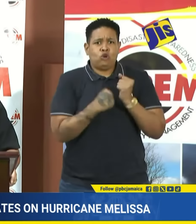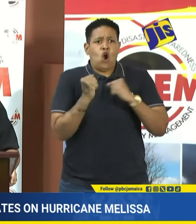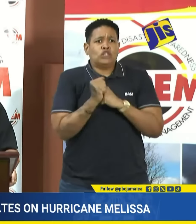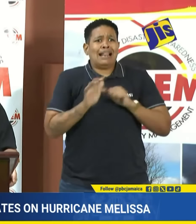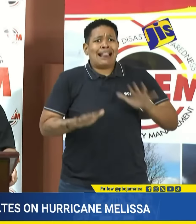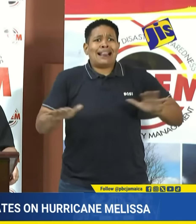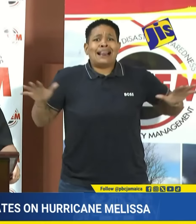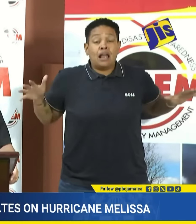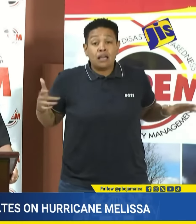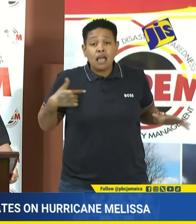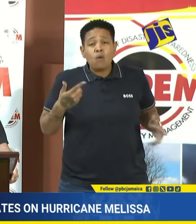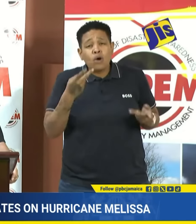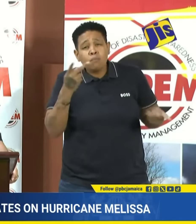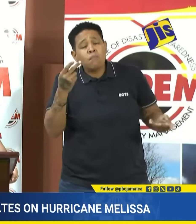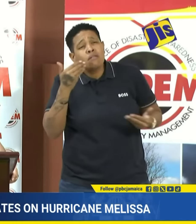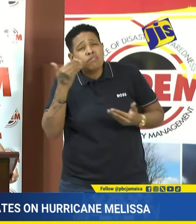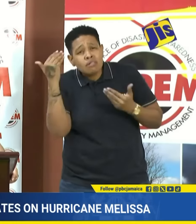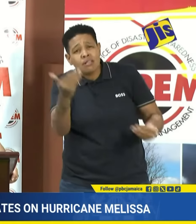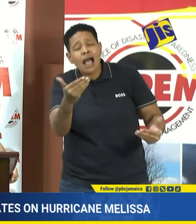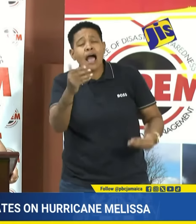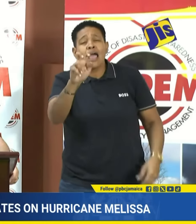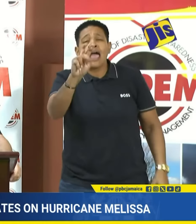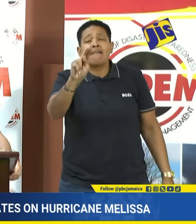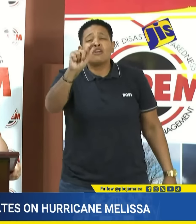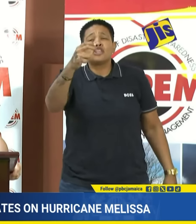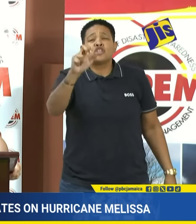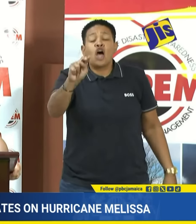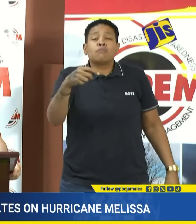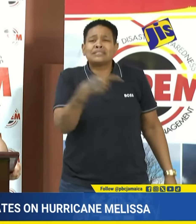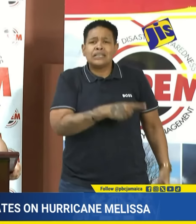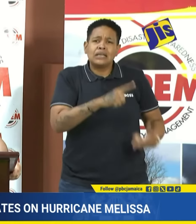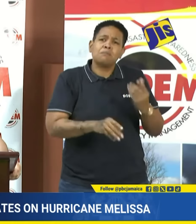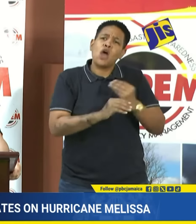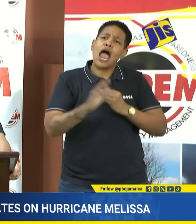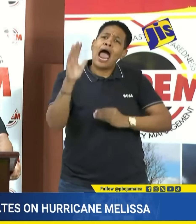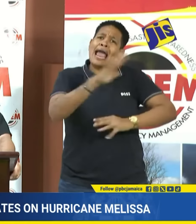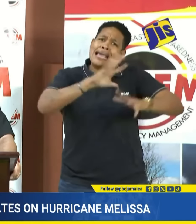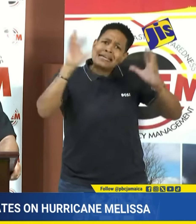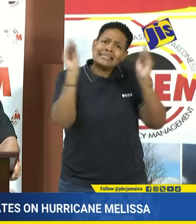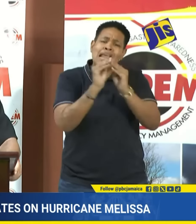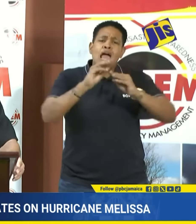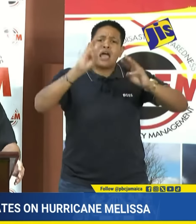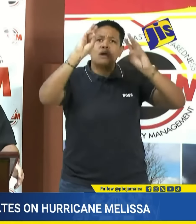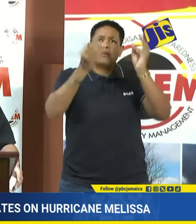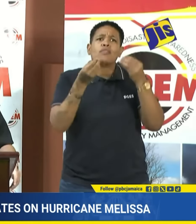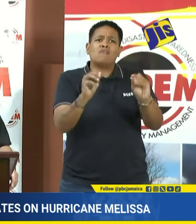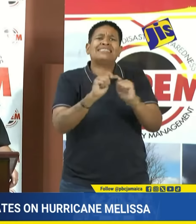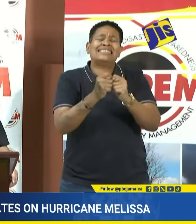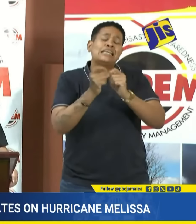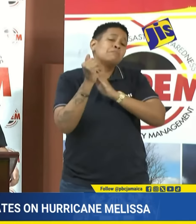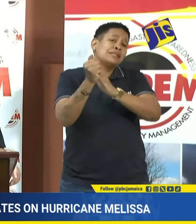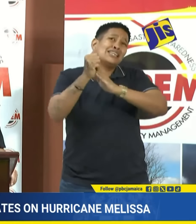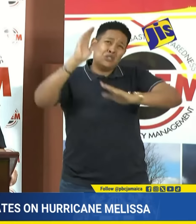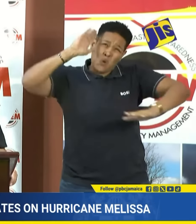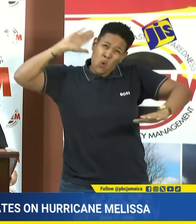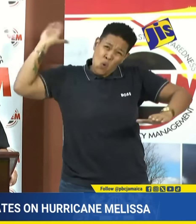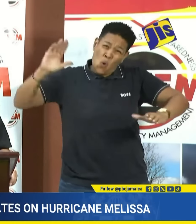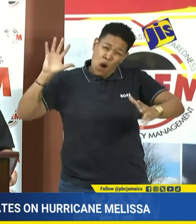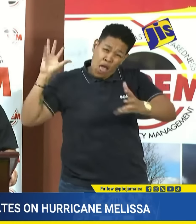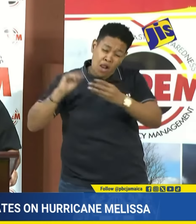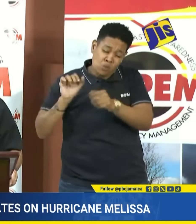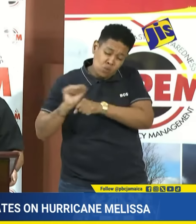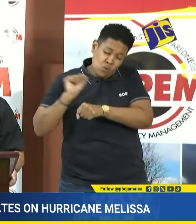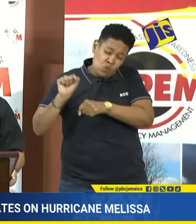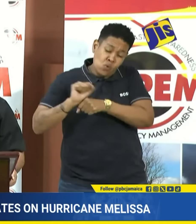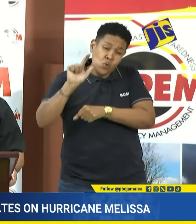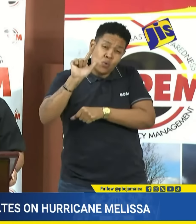publicly put on record my thanks to Evan Thompson and to his entire team, leadership all the way through the organization, as they've been